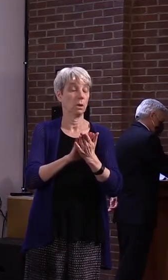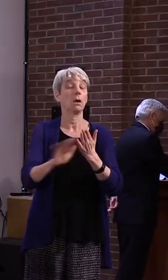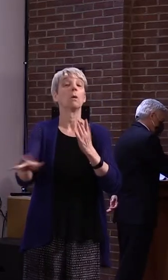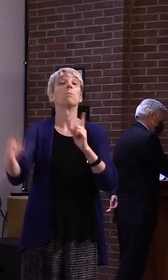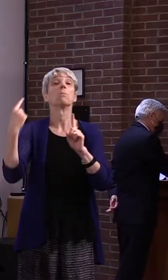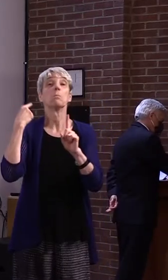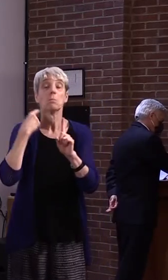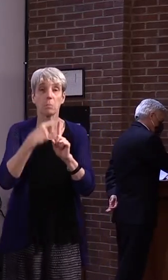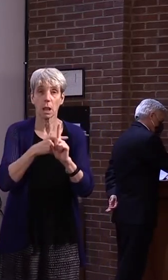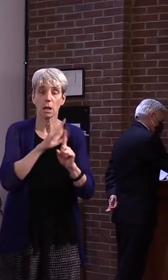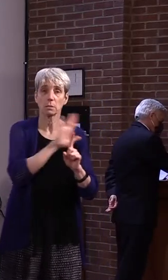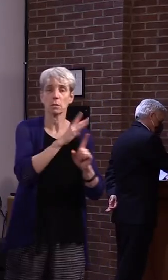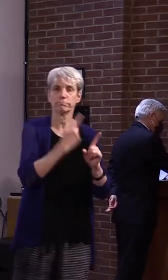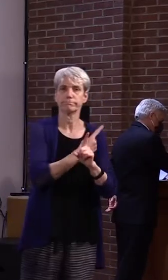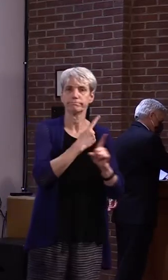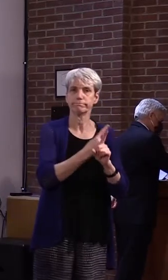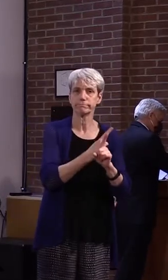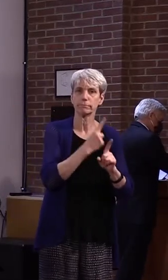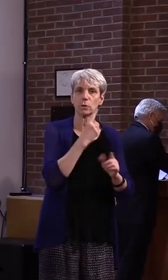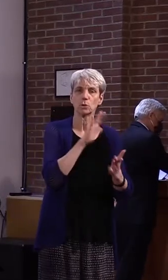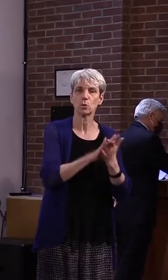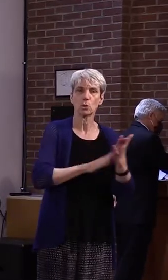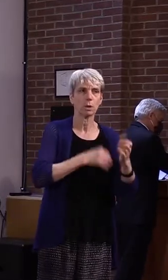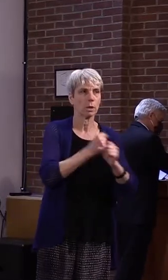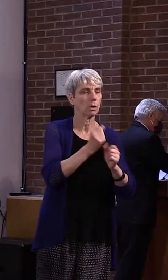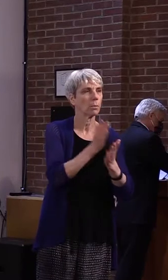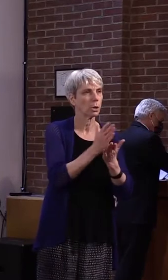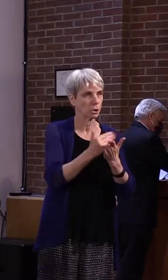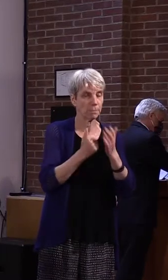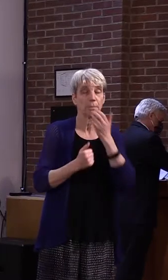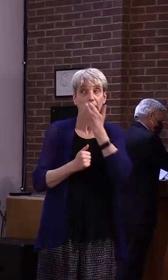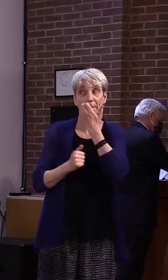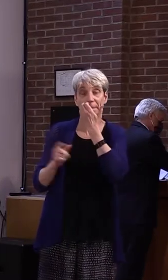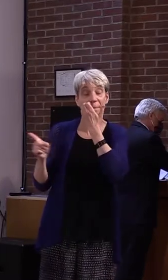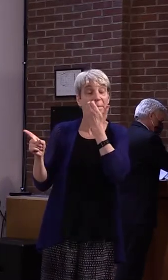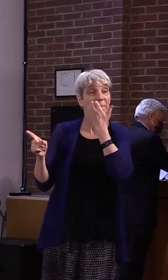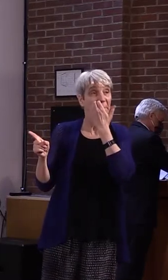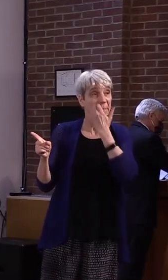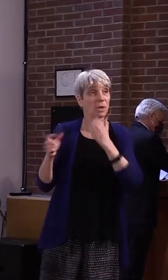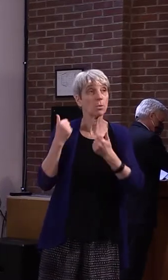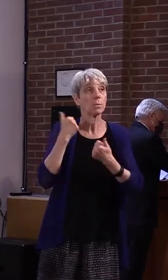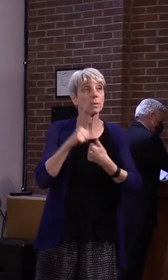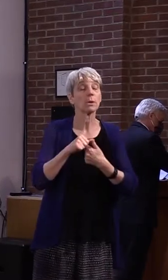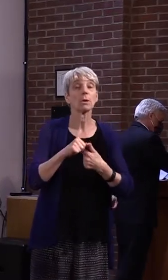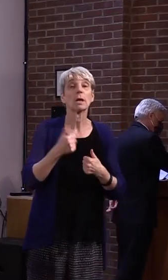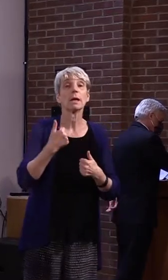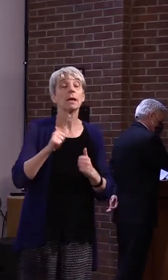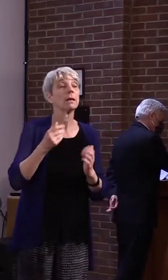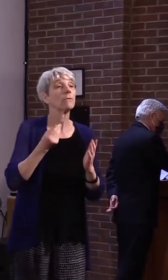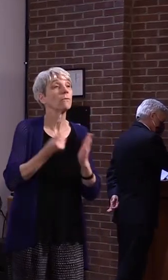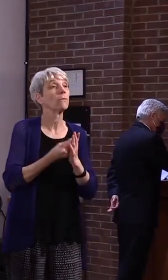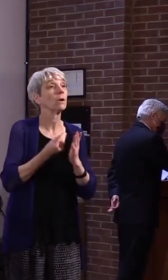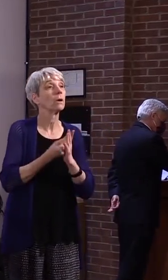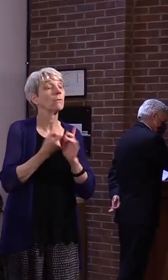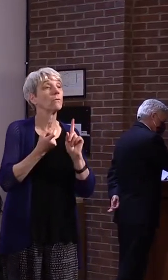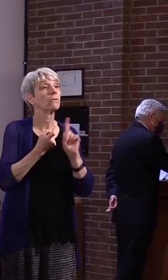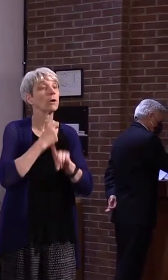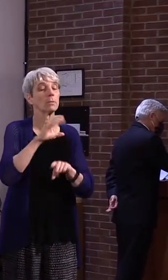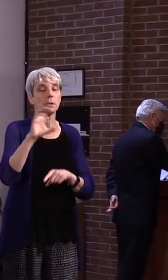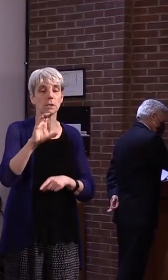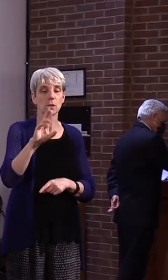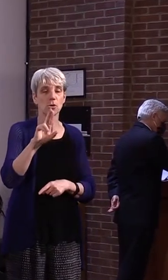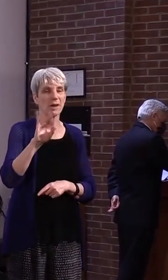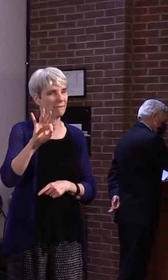their standard budgets. Yeah, and as a reminder, any the funding that comes from the CARES Act or